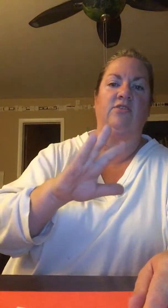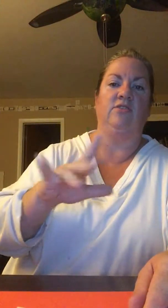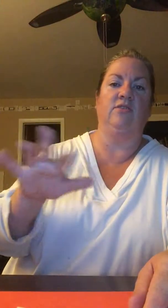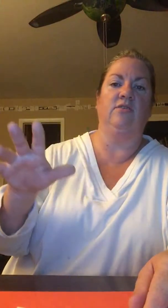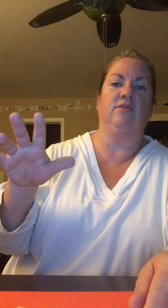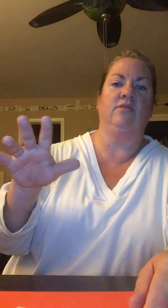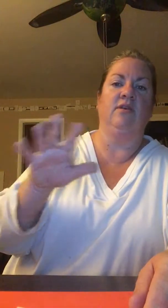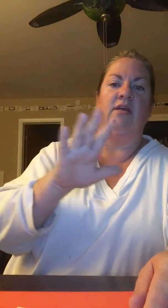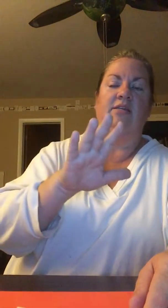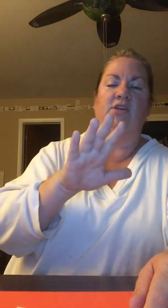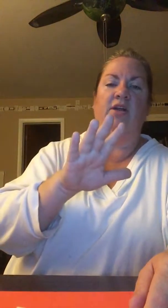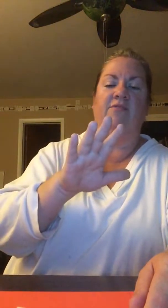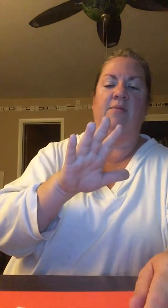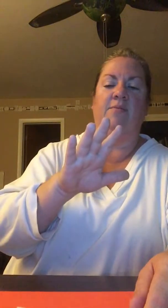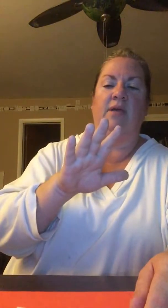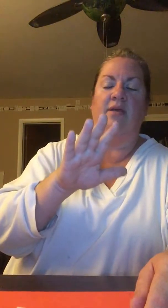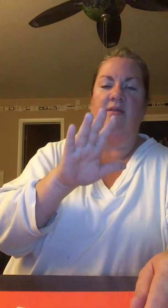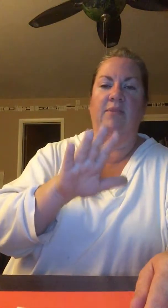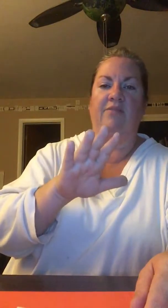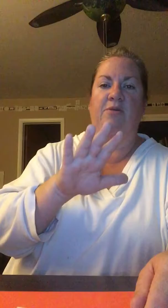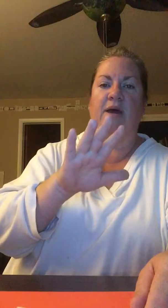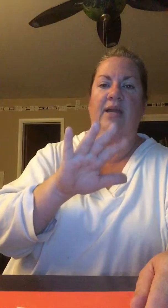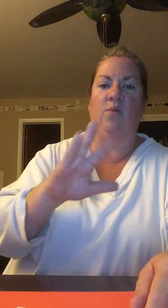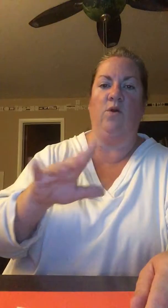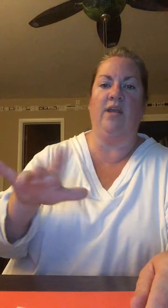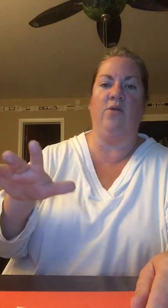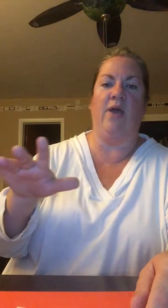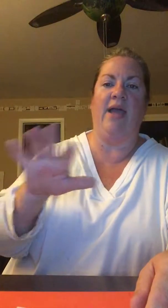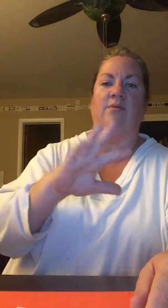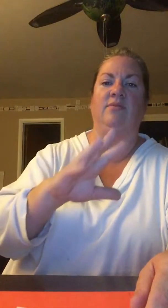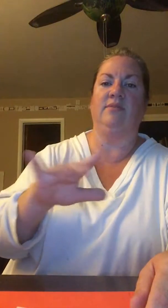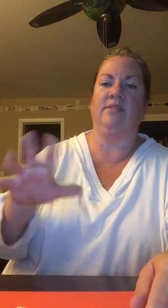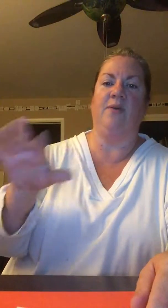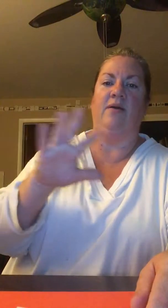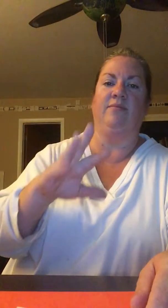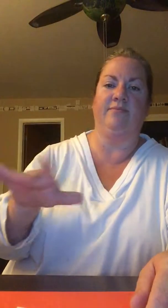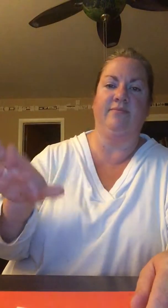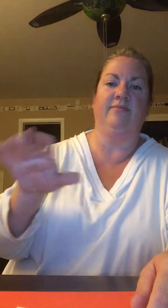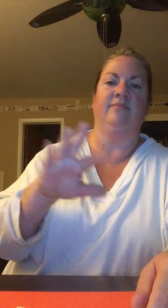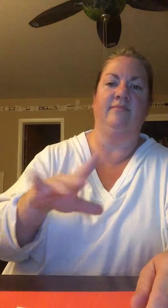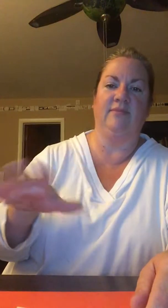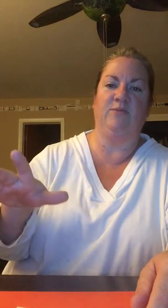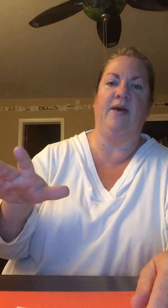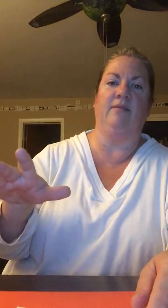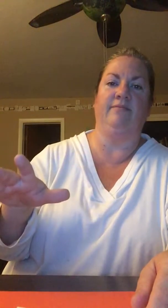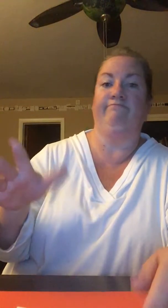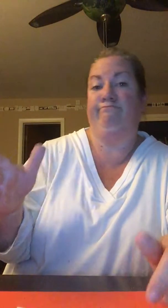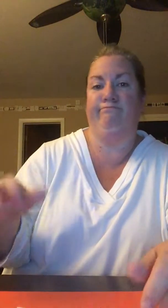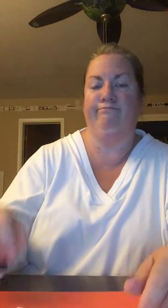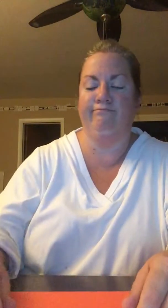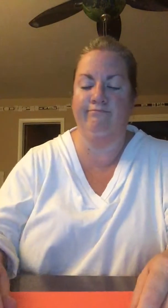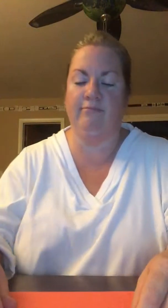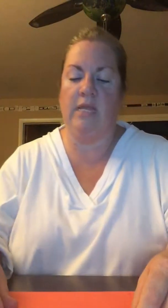fingers, starting from the middle of your body and working your way out. Spell. Spell.